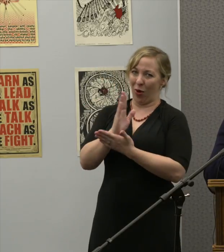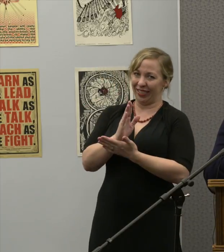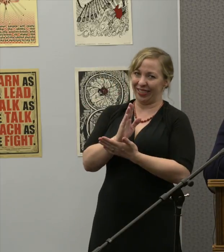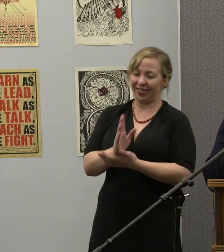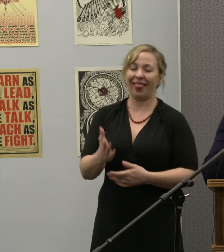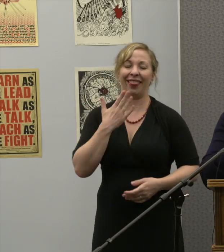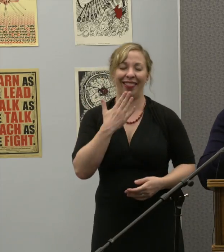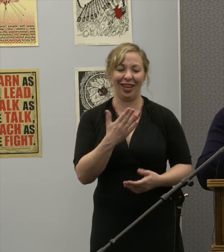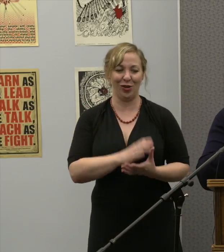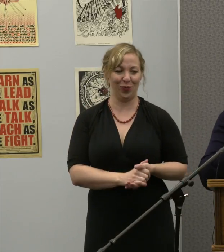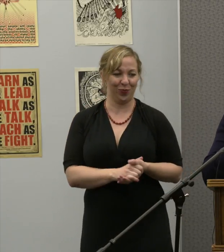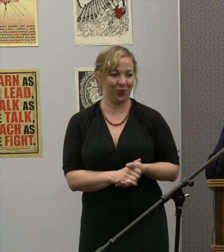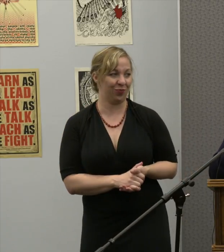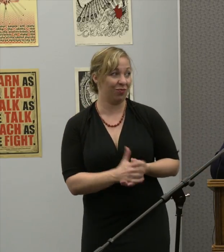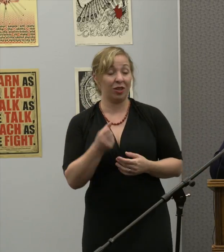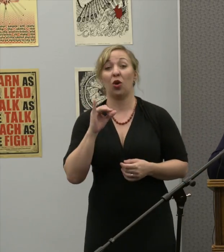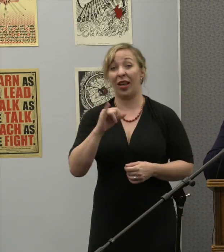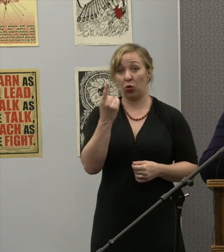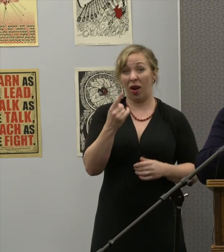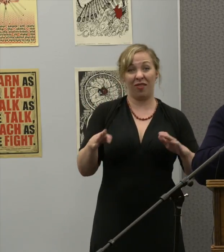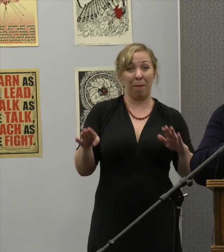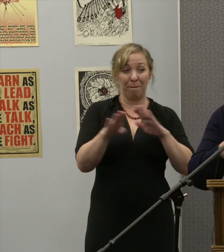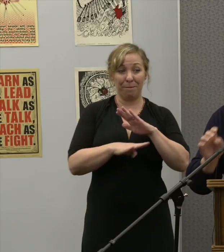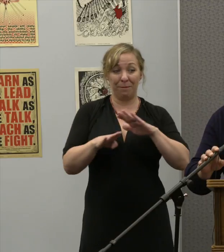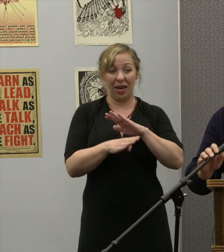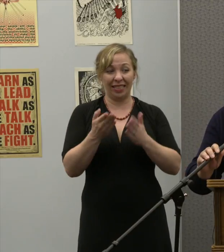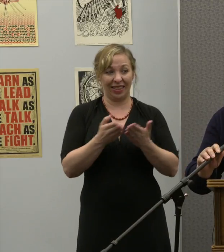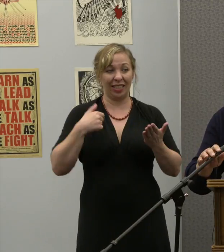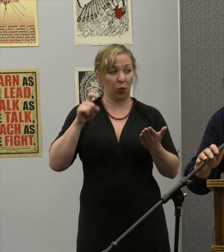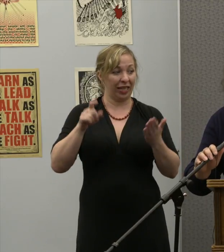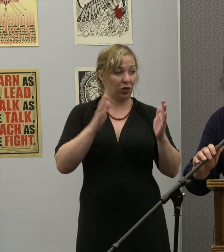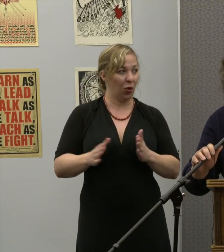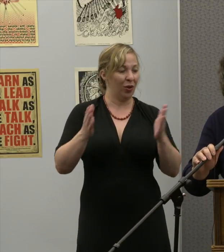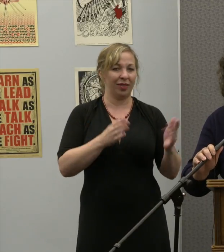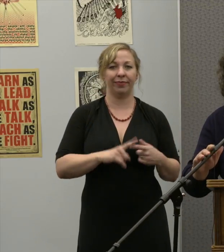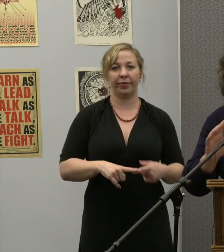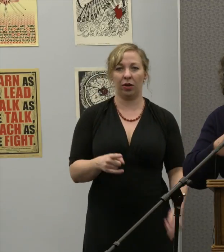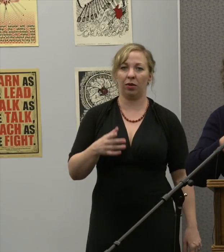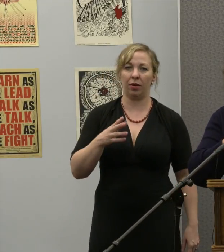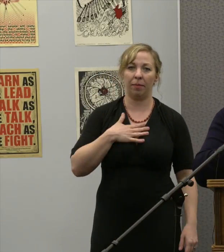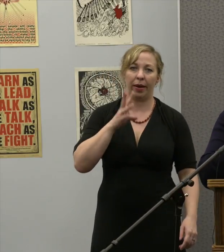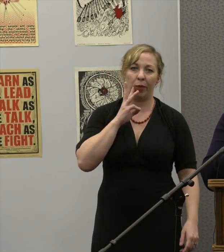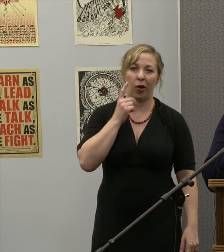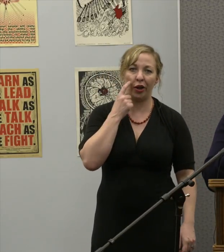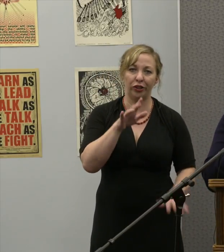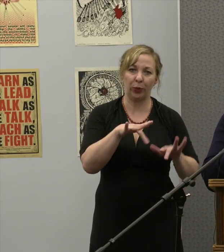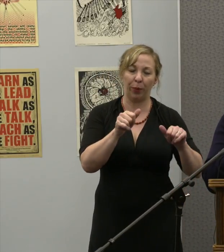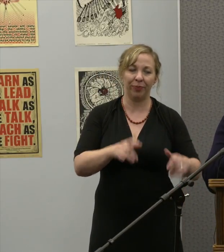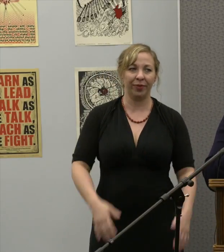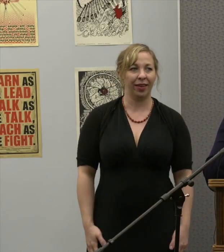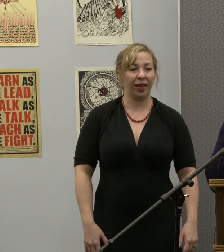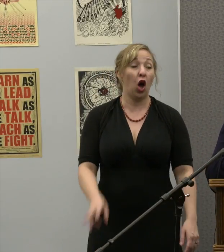right. Thank you. So that's one of the basic things that we need to organize around. Oh man, my water just went away.